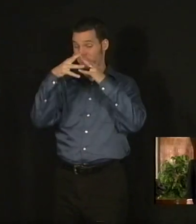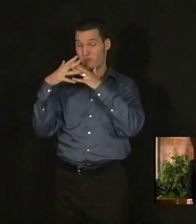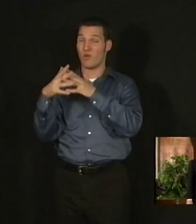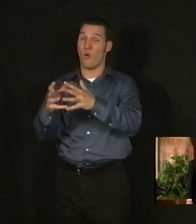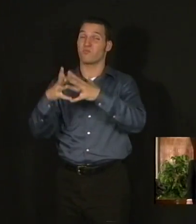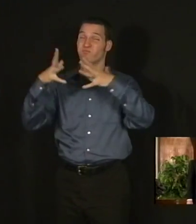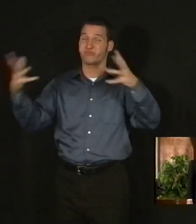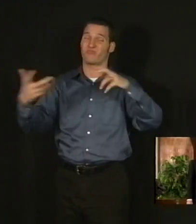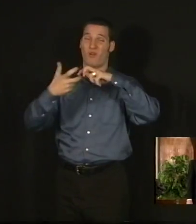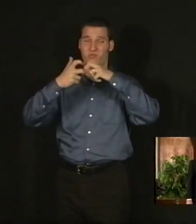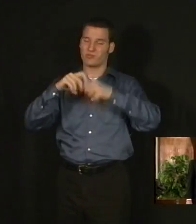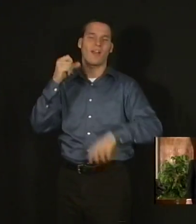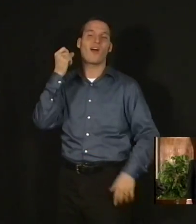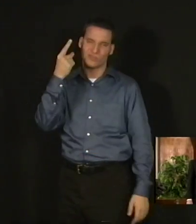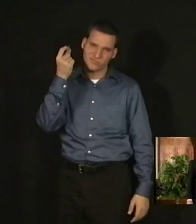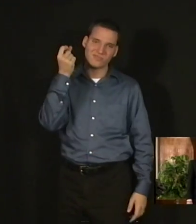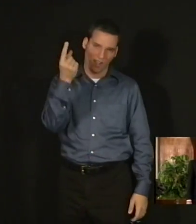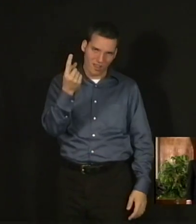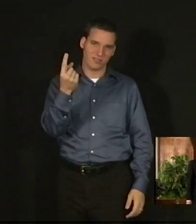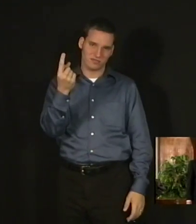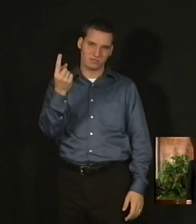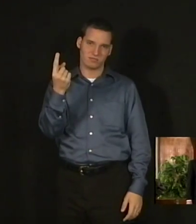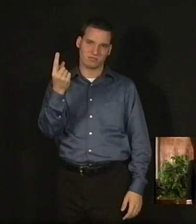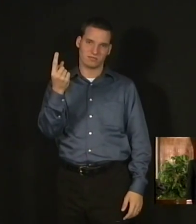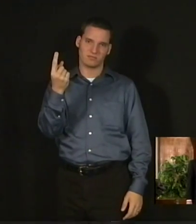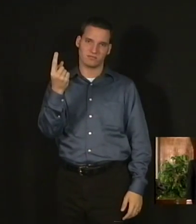Now, America has lots of problems, I understand.